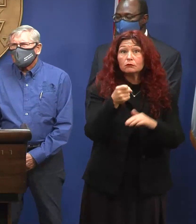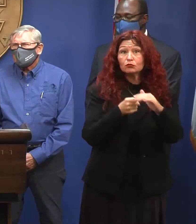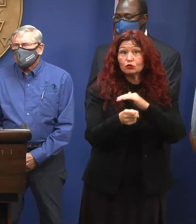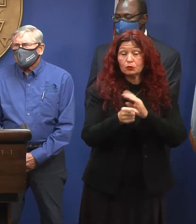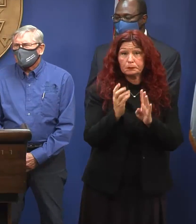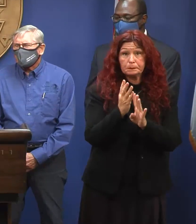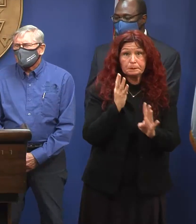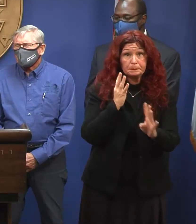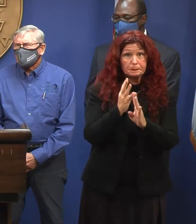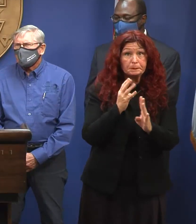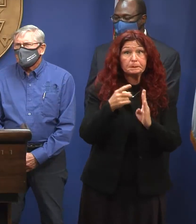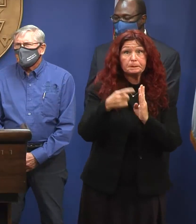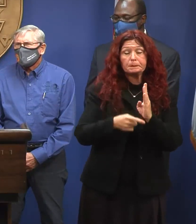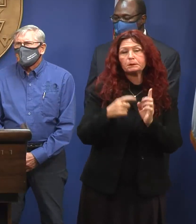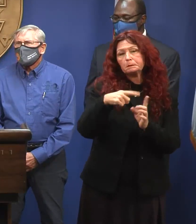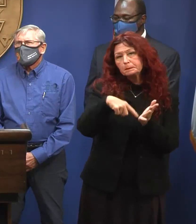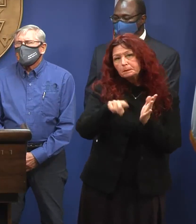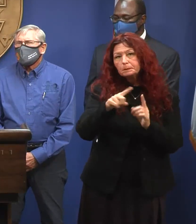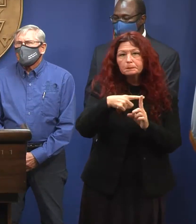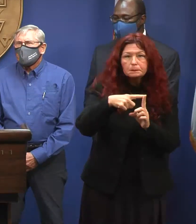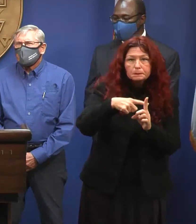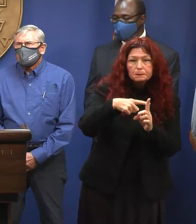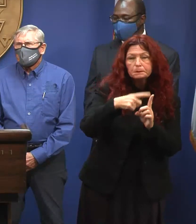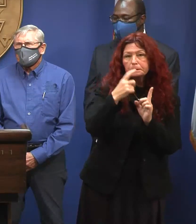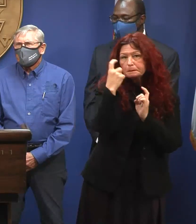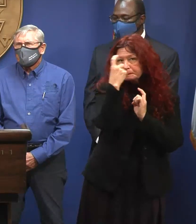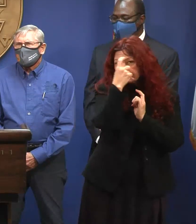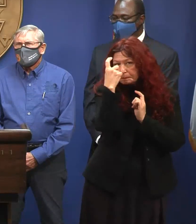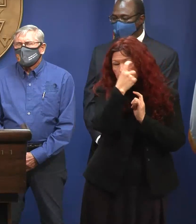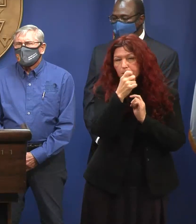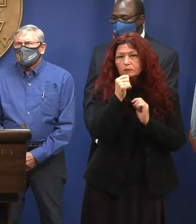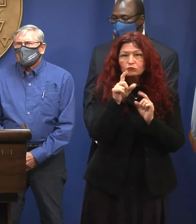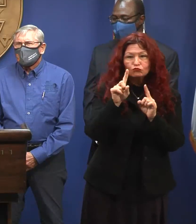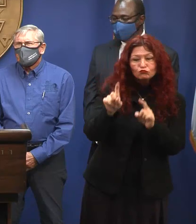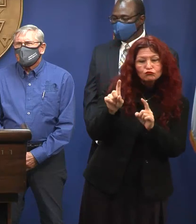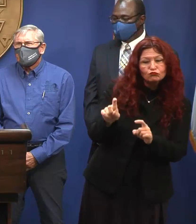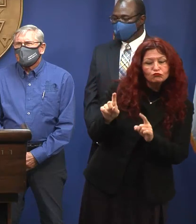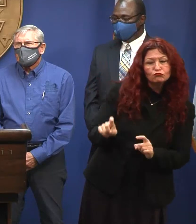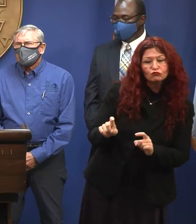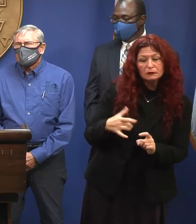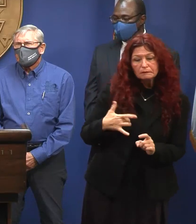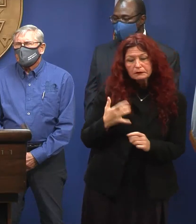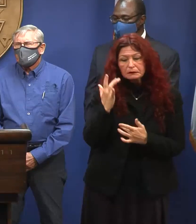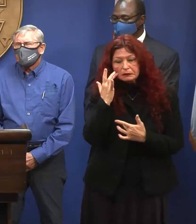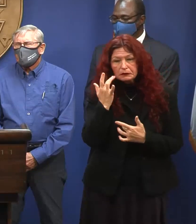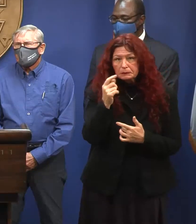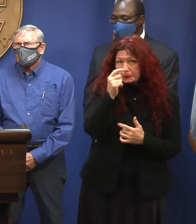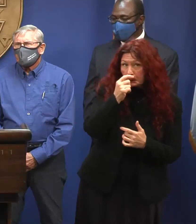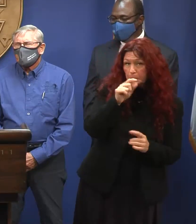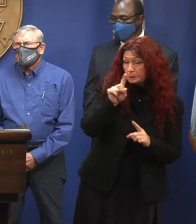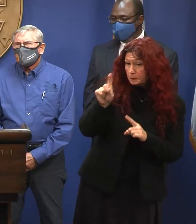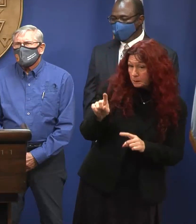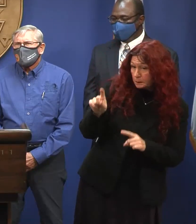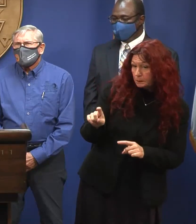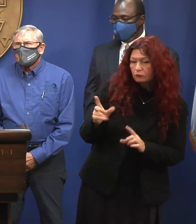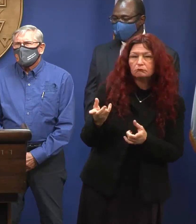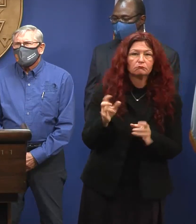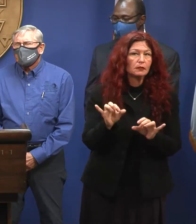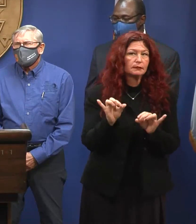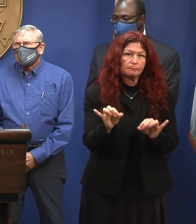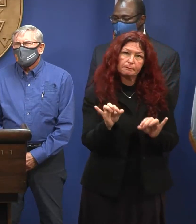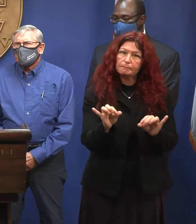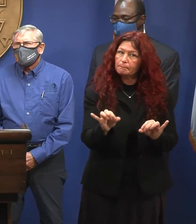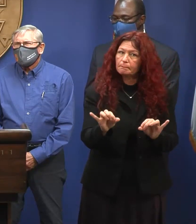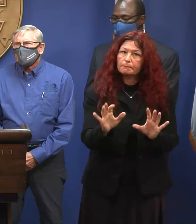take temperatures. We will ask if anyone has symptoms. And the same as last year, Miami-Dade County Public Schools will make sure that